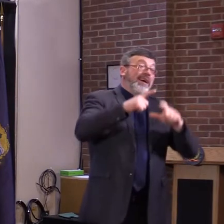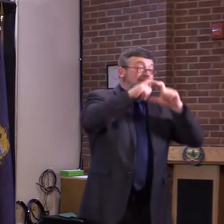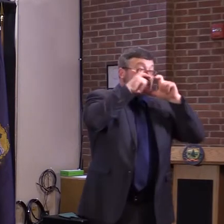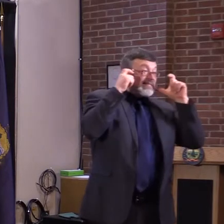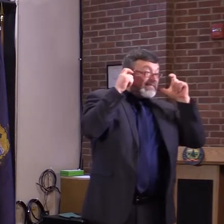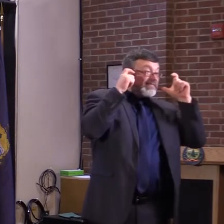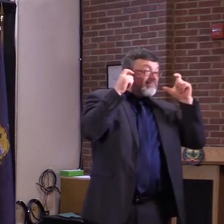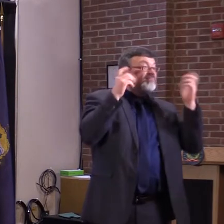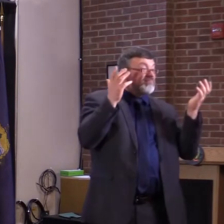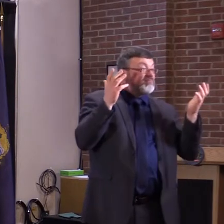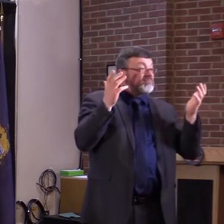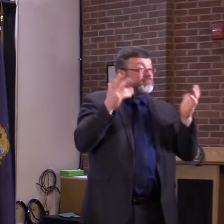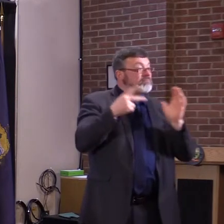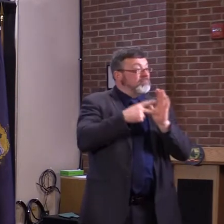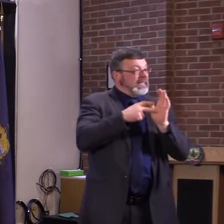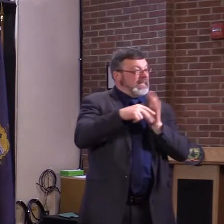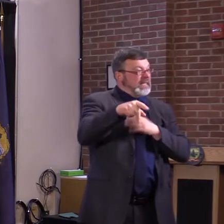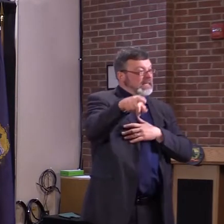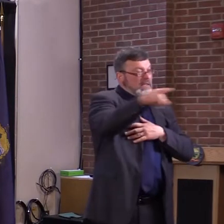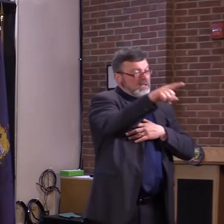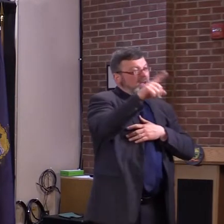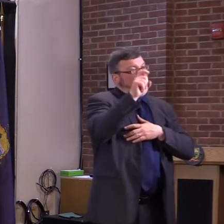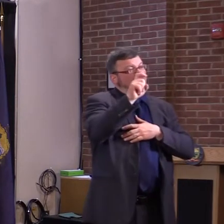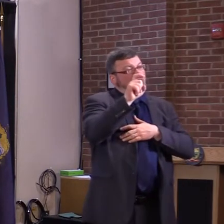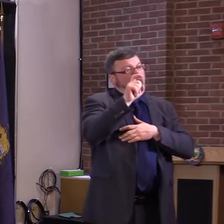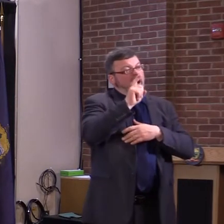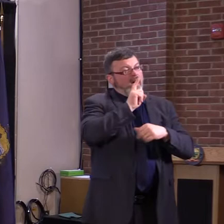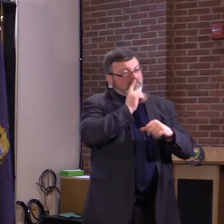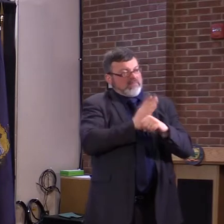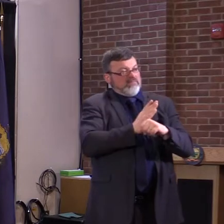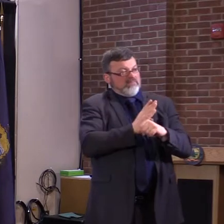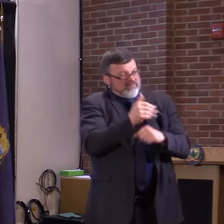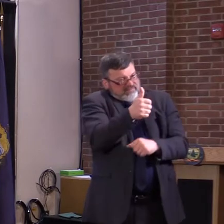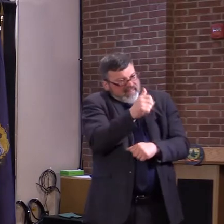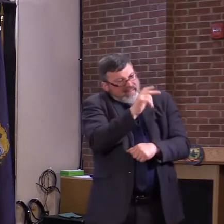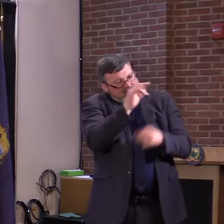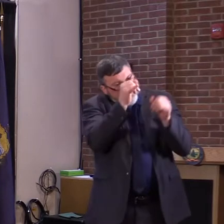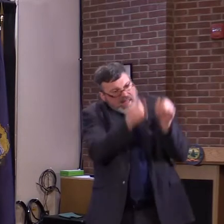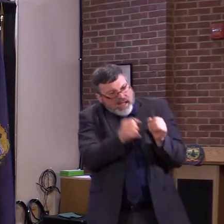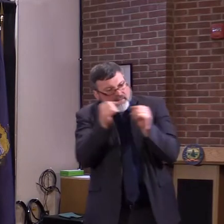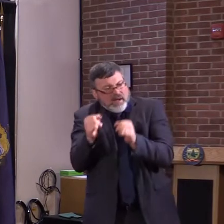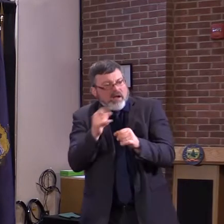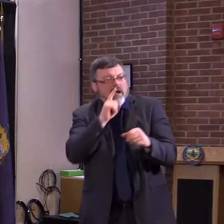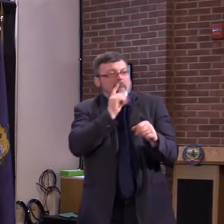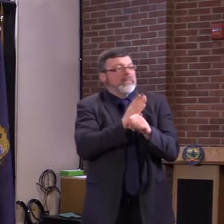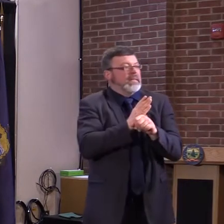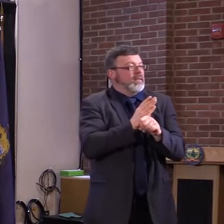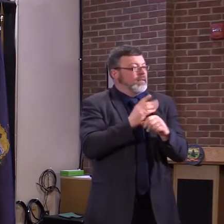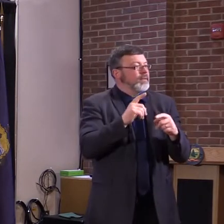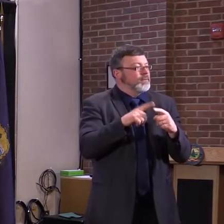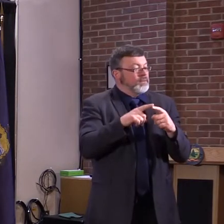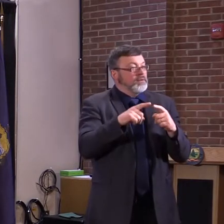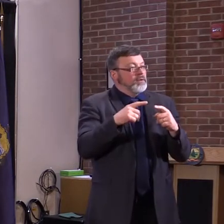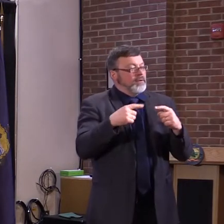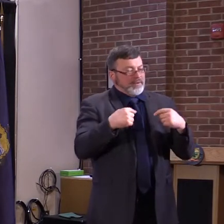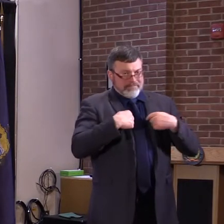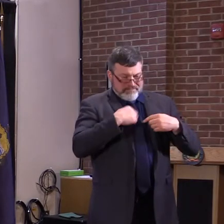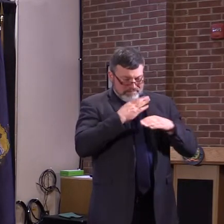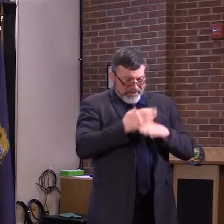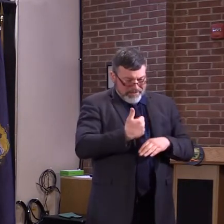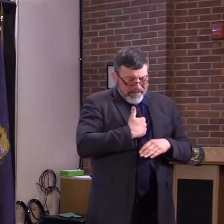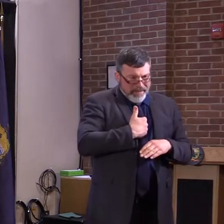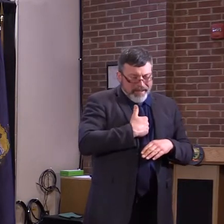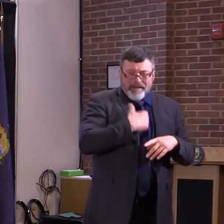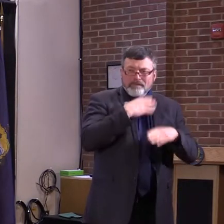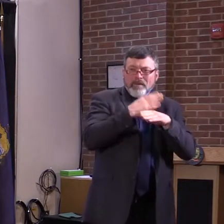to personal risk assessment and risk tolerance and consideration for others. This means we all